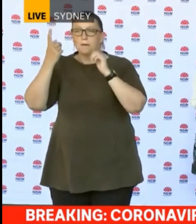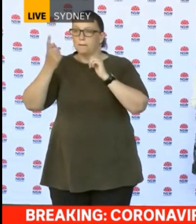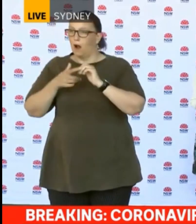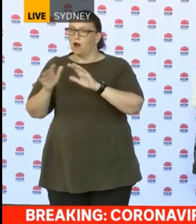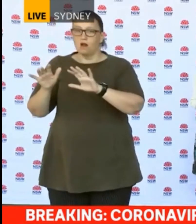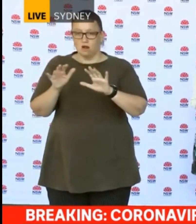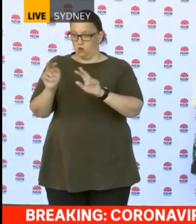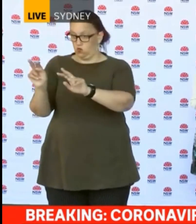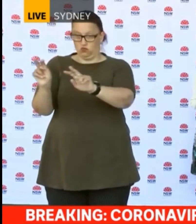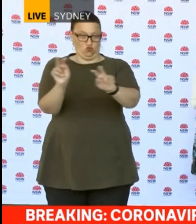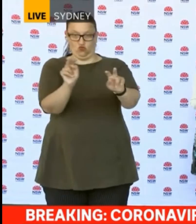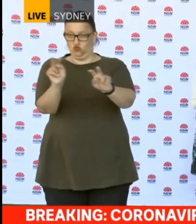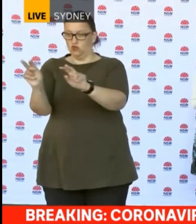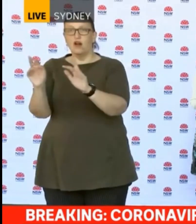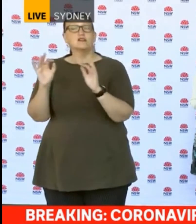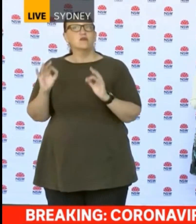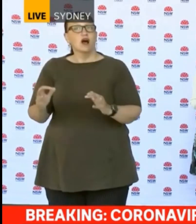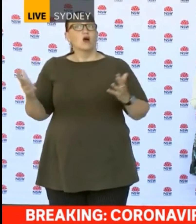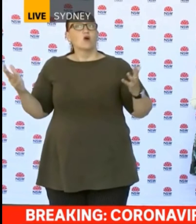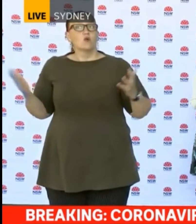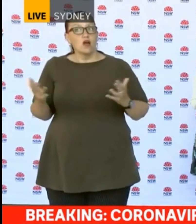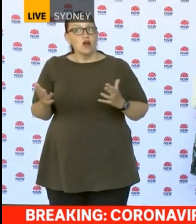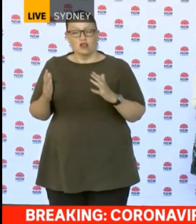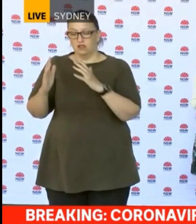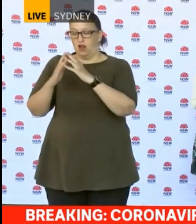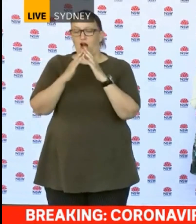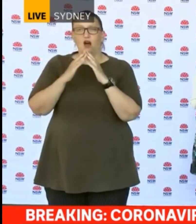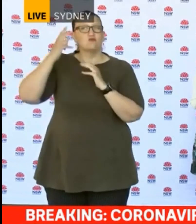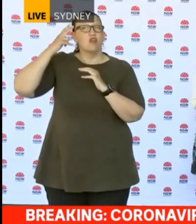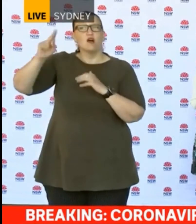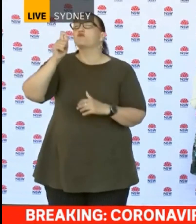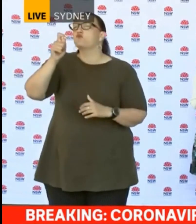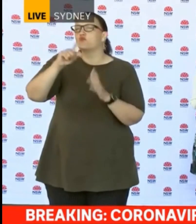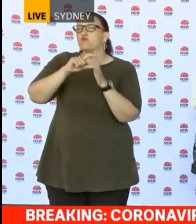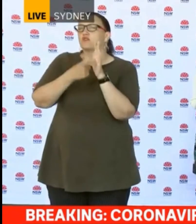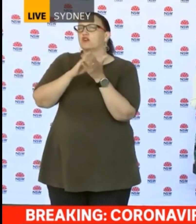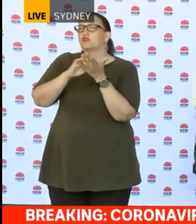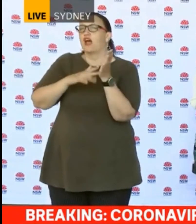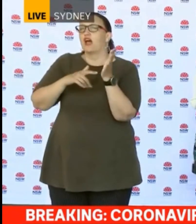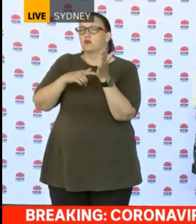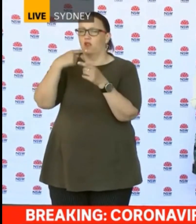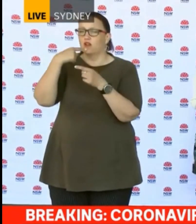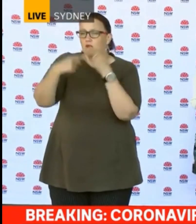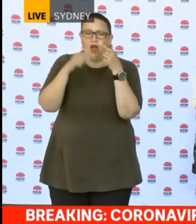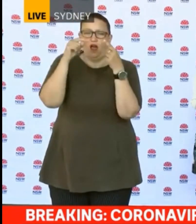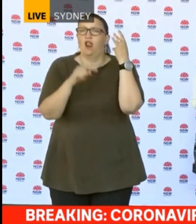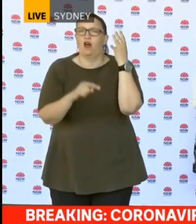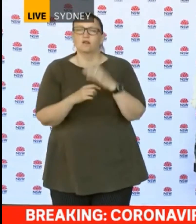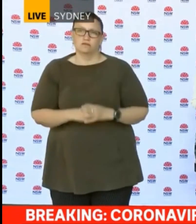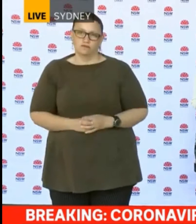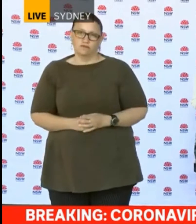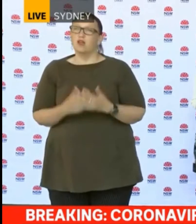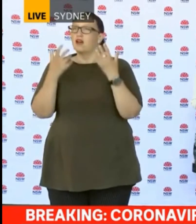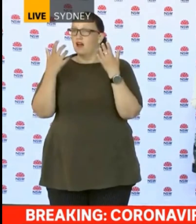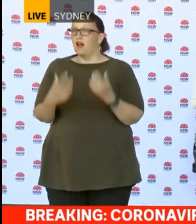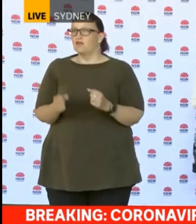us have to remain vigilant, especially if you live in those suburbs which Dr. Chant is about to talk about. They are all in and around Berejiklian in that cluster,